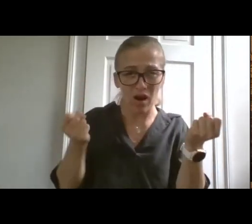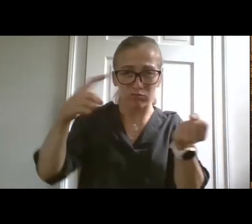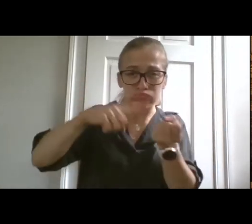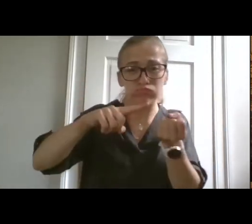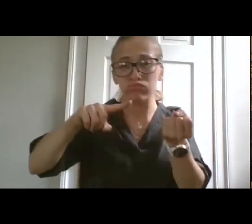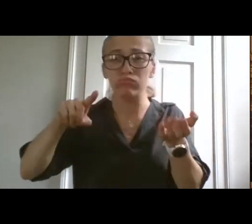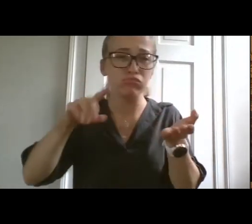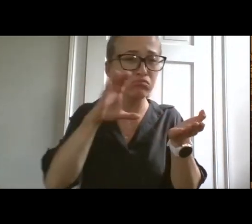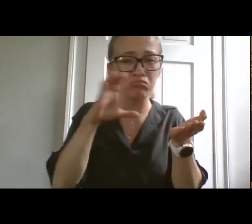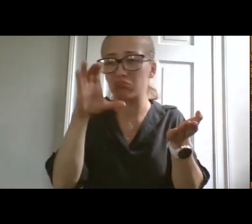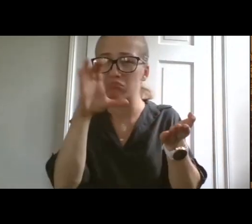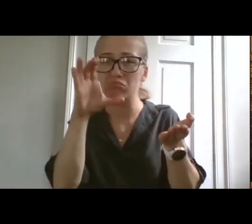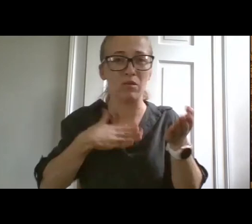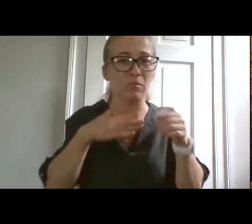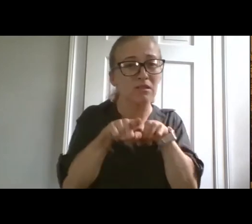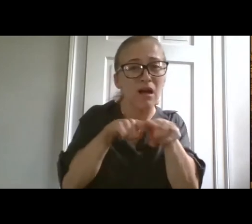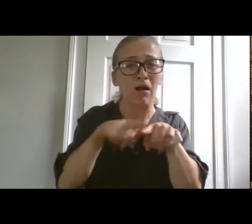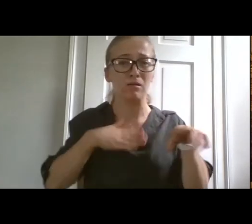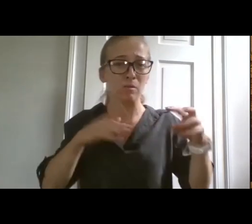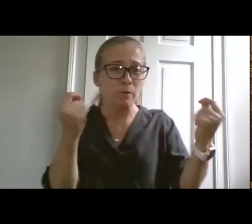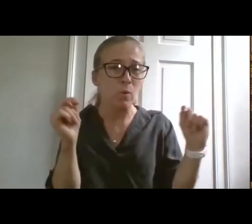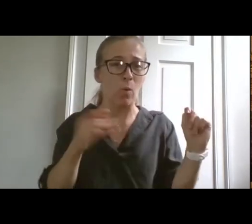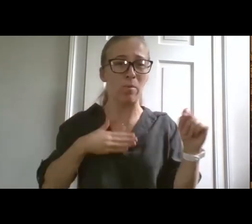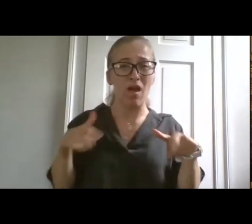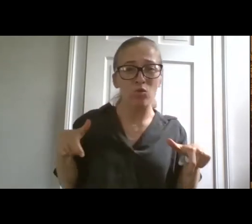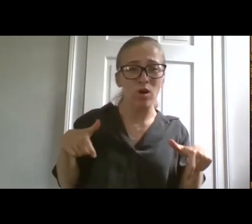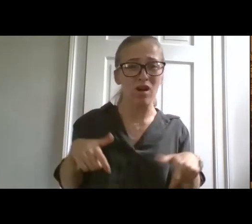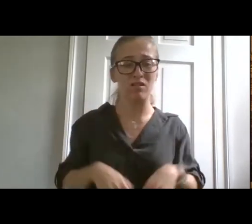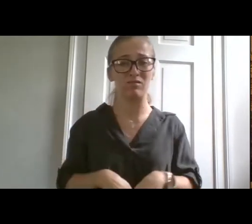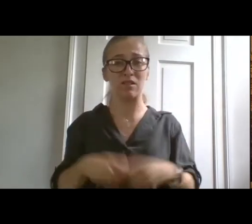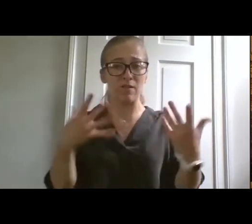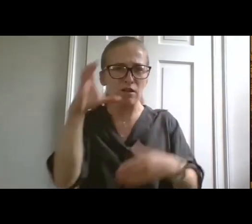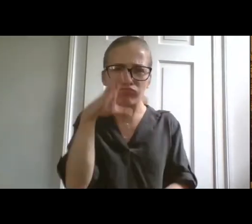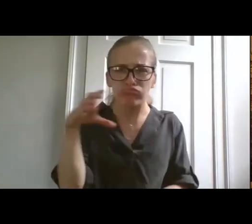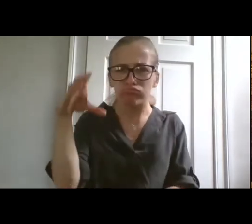inventory of my socks, my toys, my underwear? Has she looked for